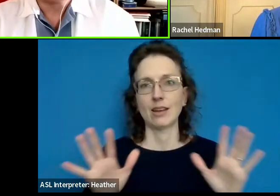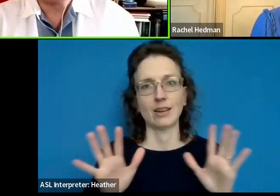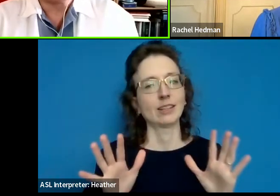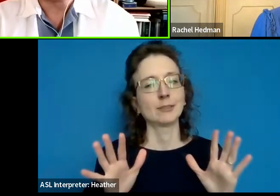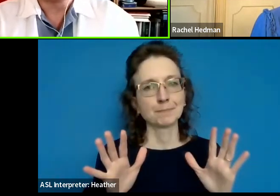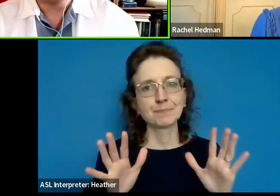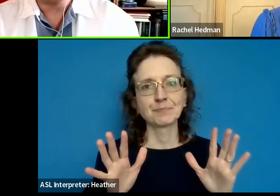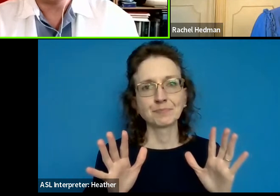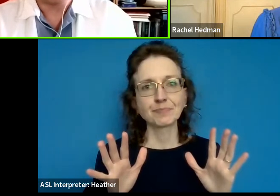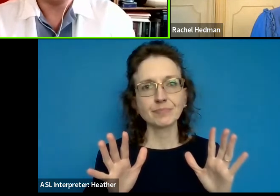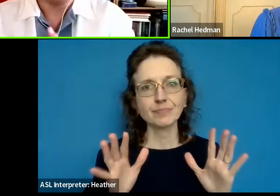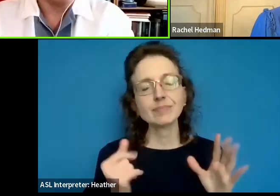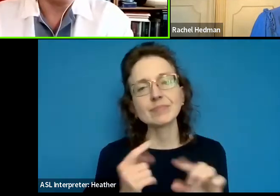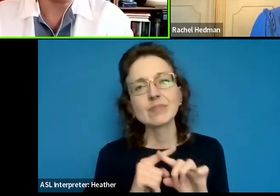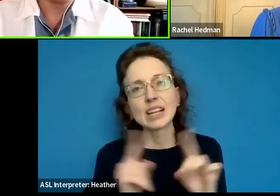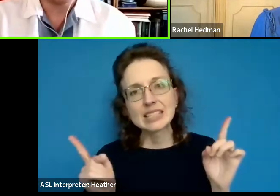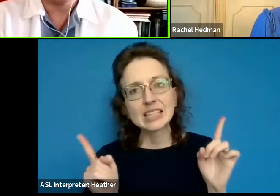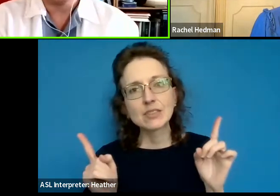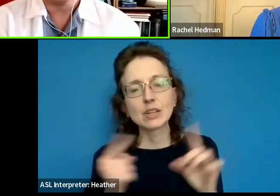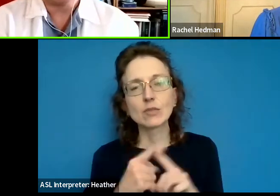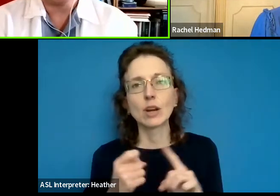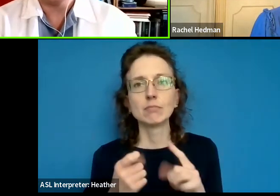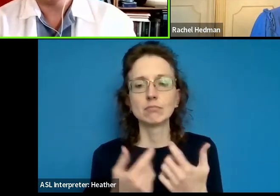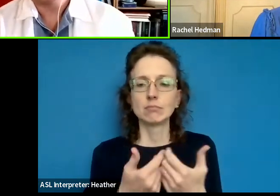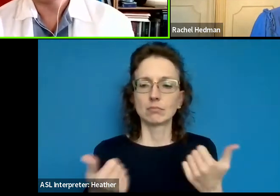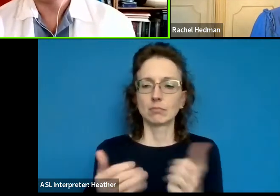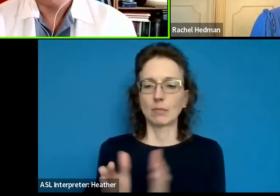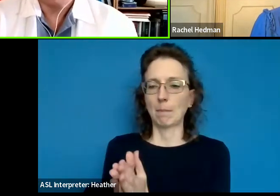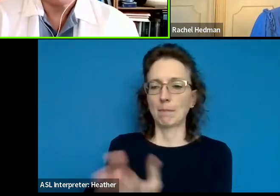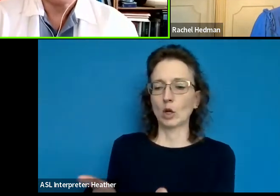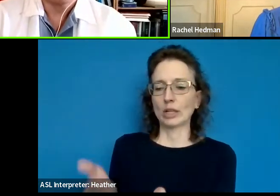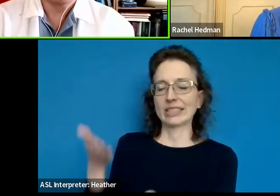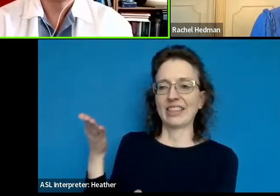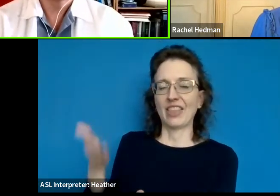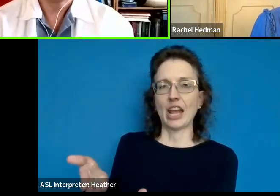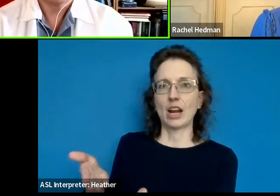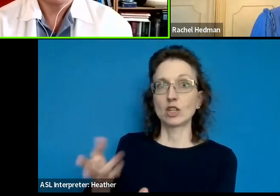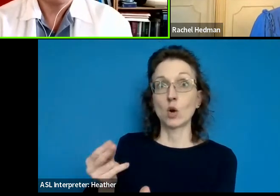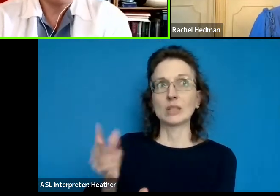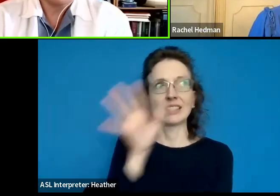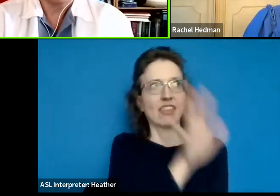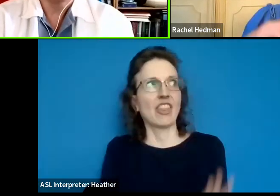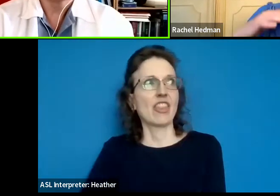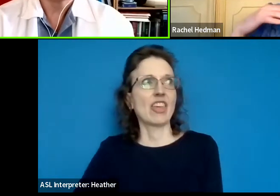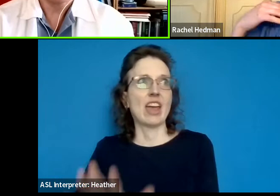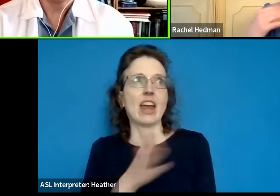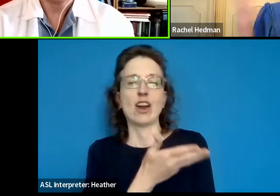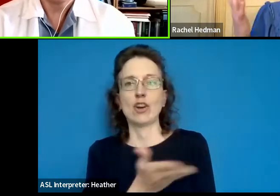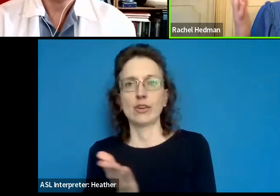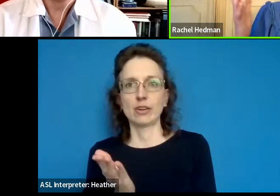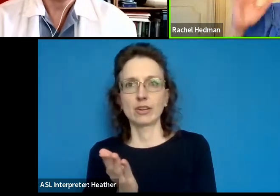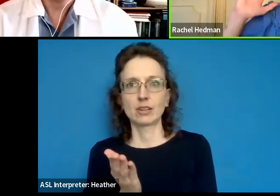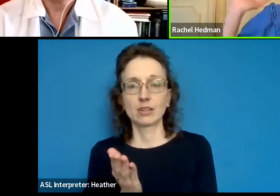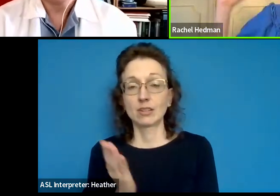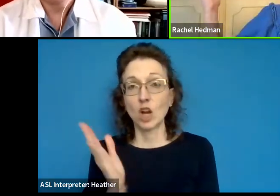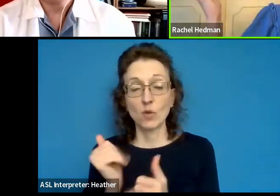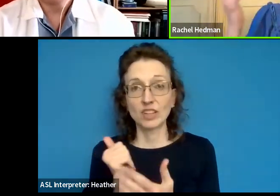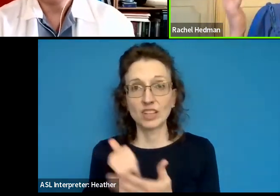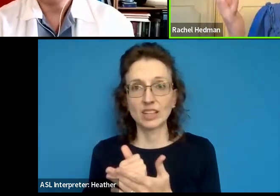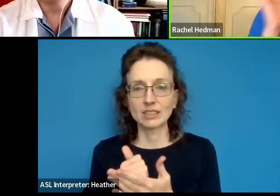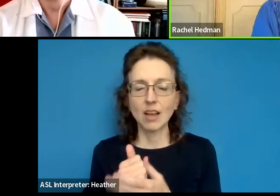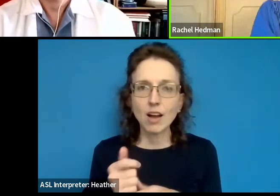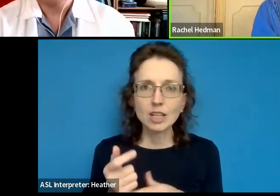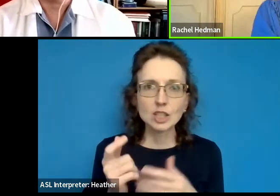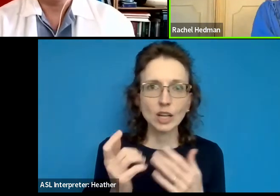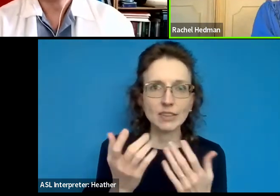And that's a little bit different from, you know, having a book or, you know, or, and so forth. Hopefully that helped. Yeah. Oh, of course. So you're wrapped